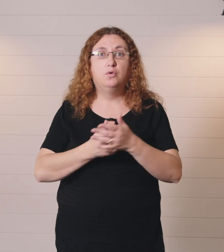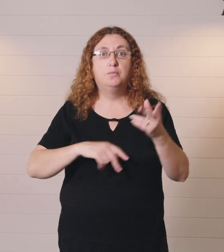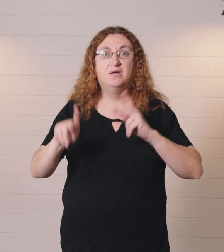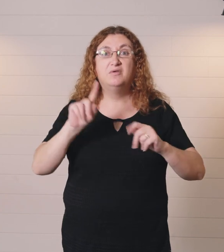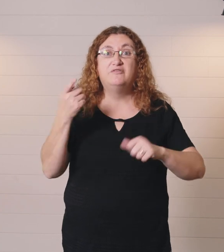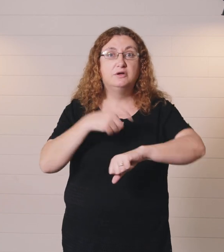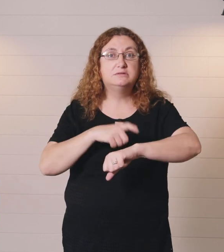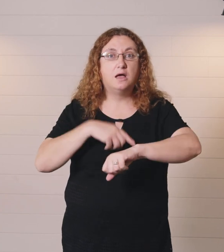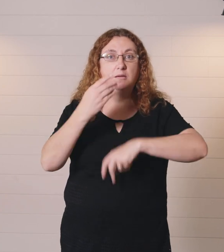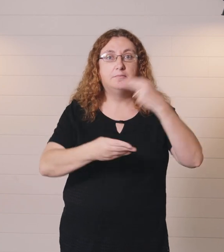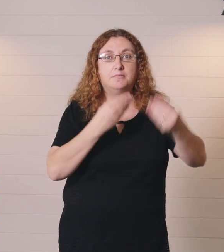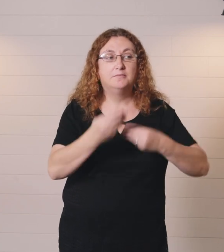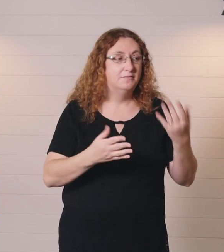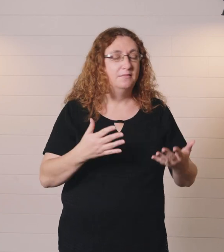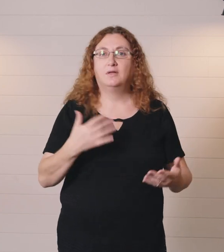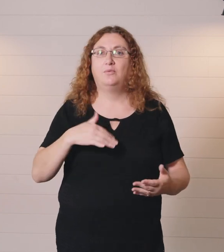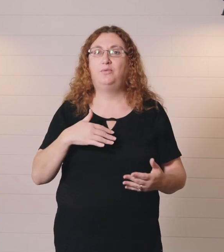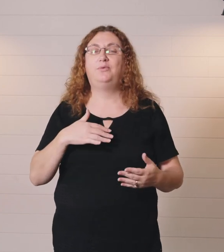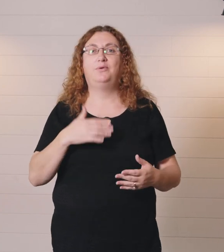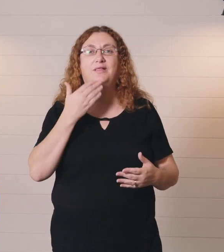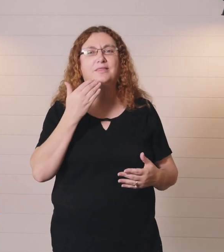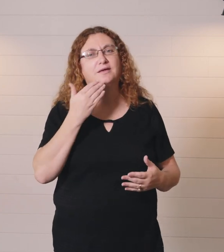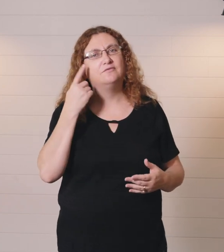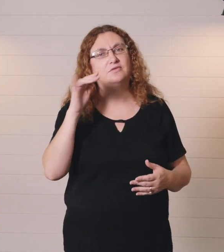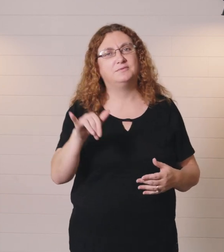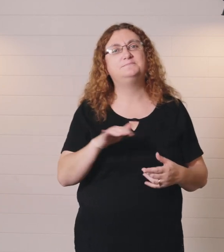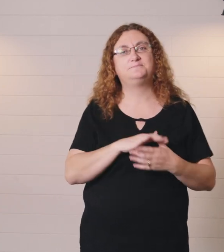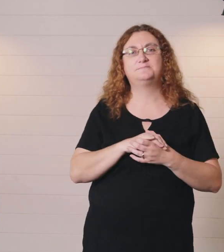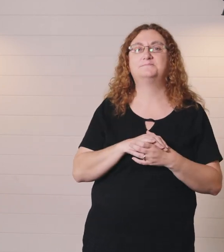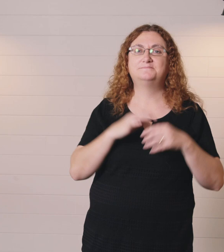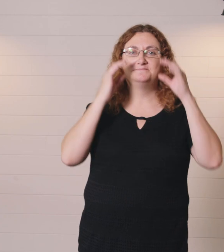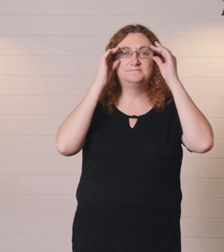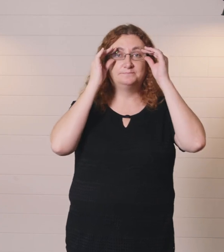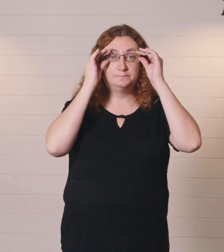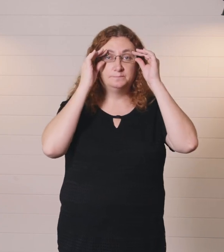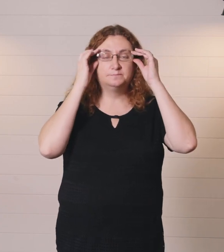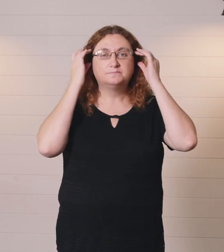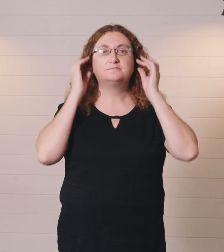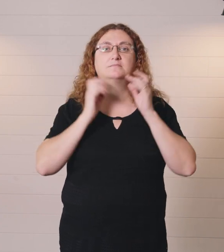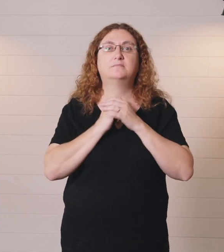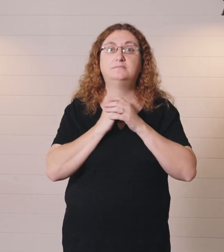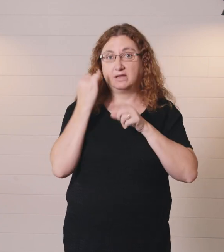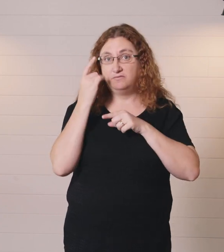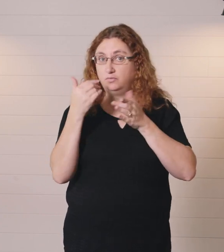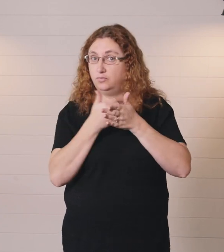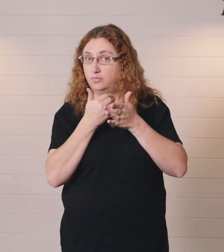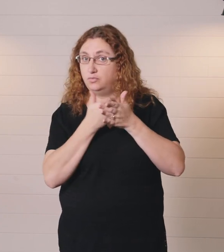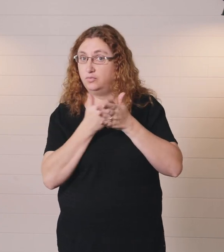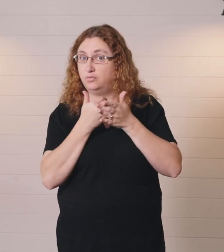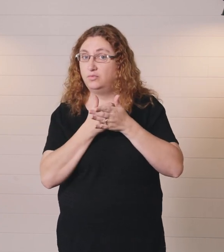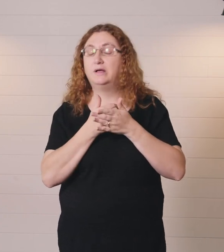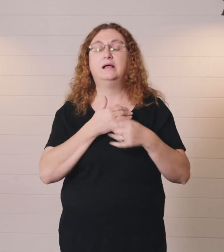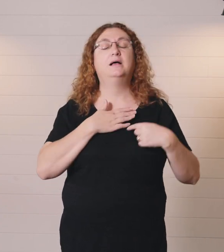people that have come on board to give, and it's been incredible to see God meet our needs through this very, very difficult time. If you're